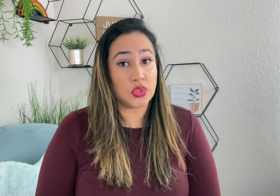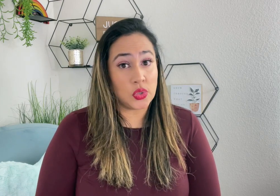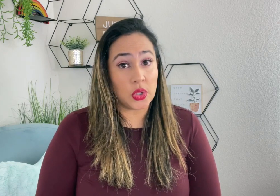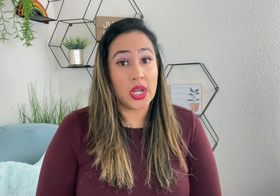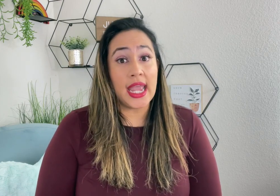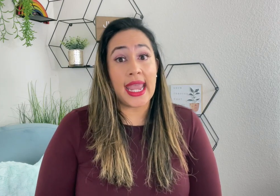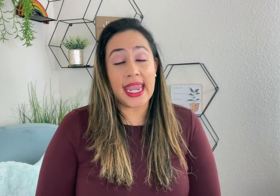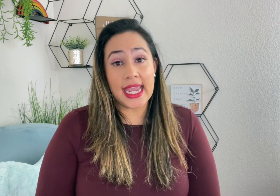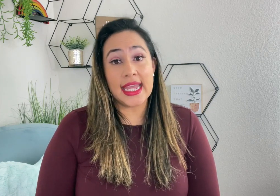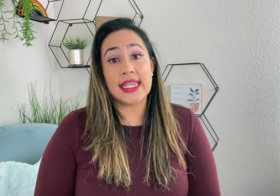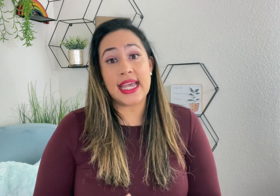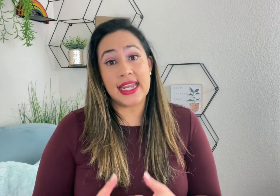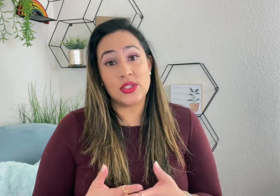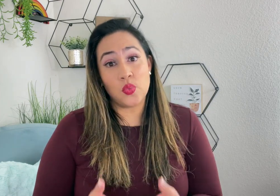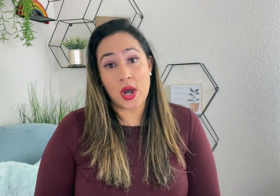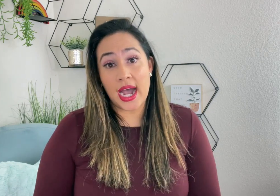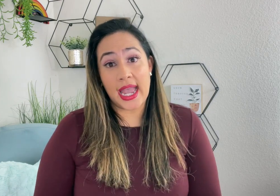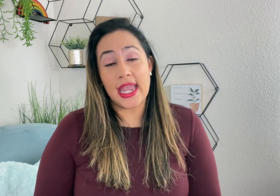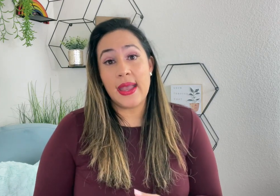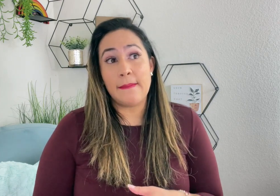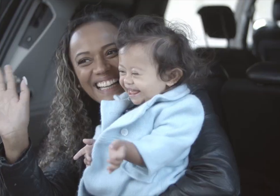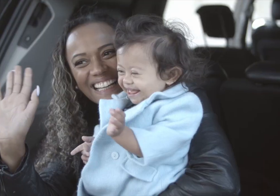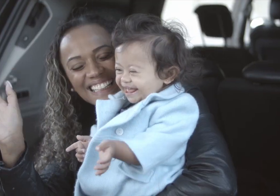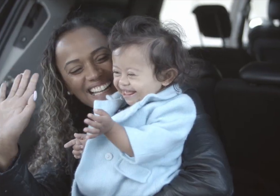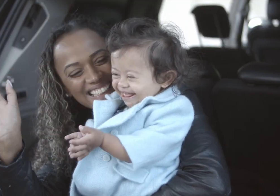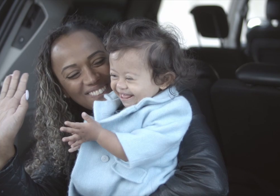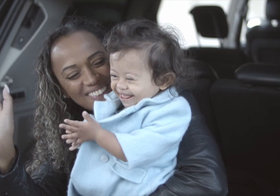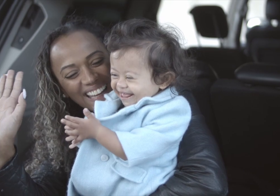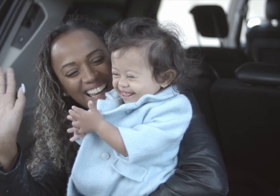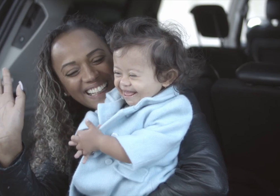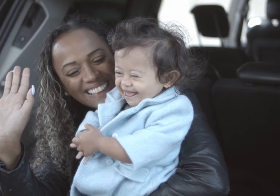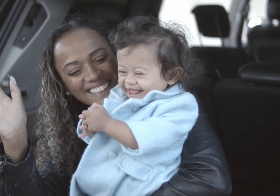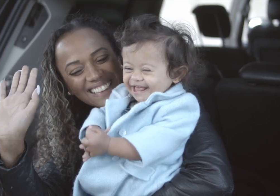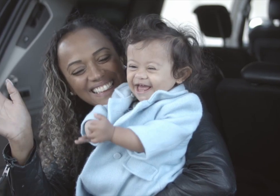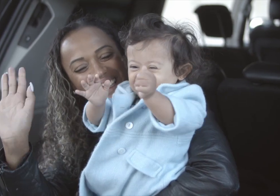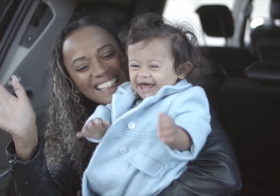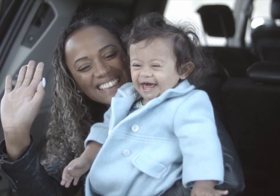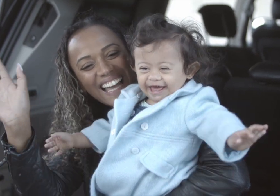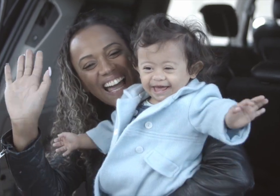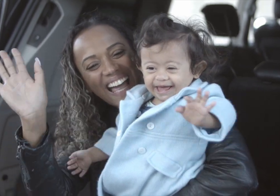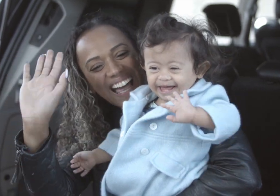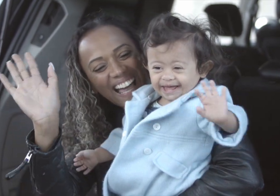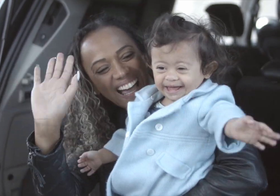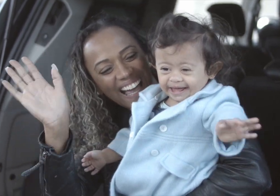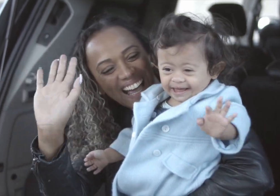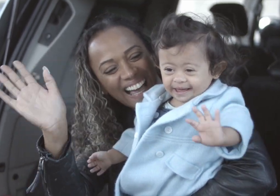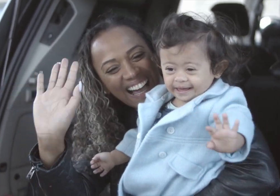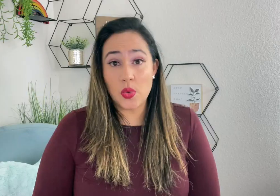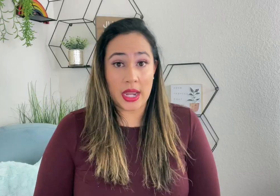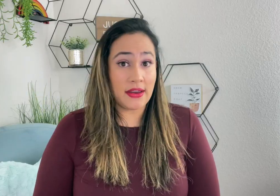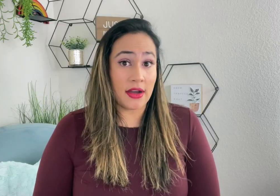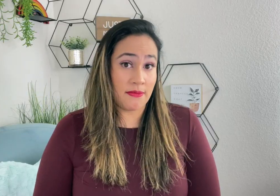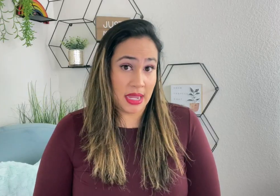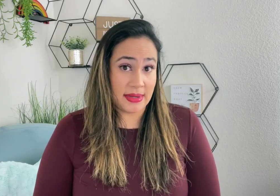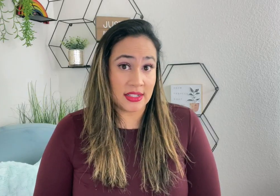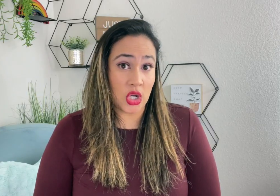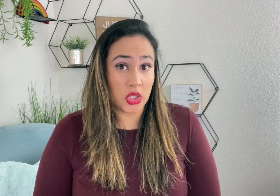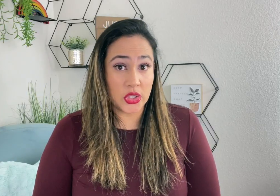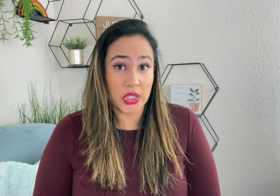sooner. And that is why gesturing and doing hand movements, it's a natural way of babies and toddlers to